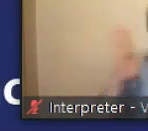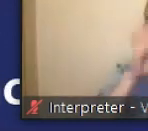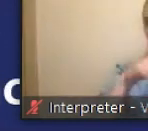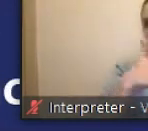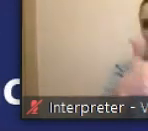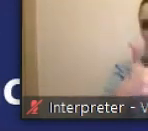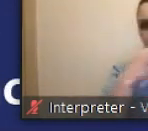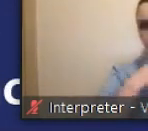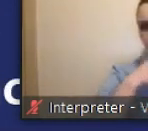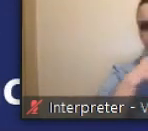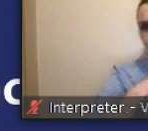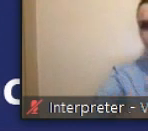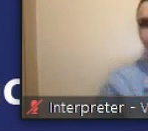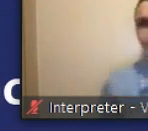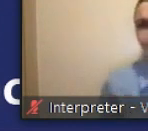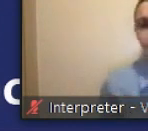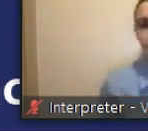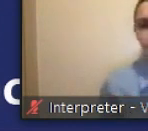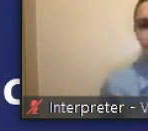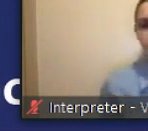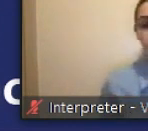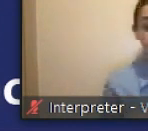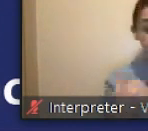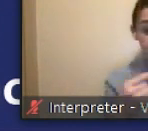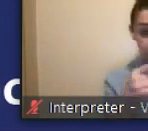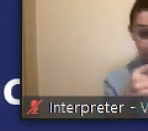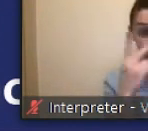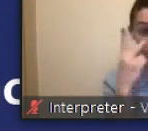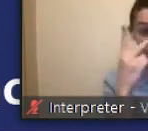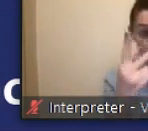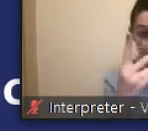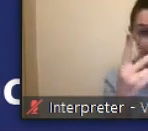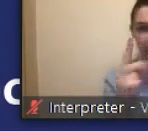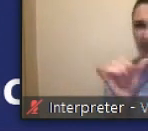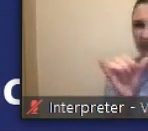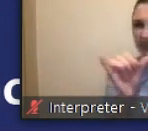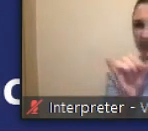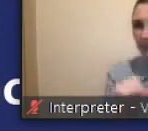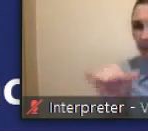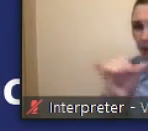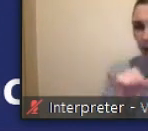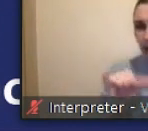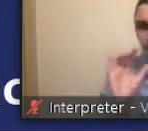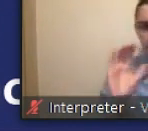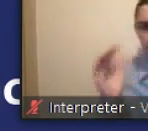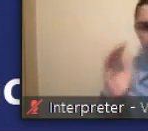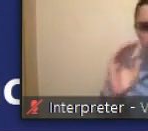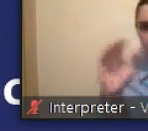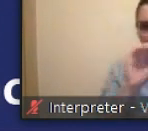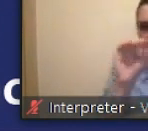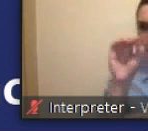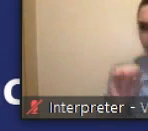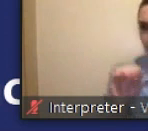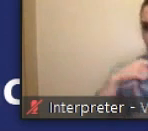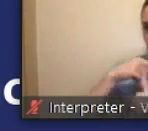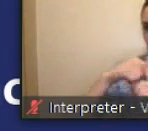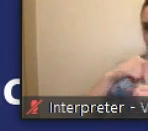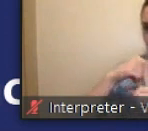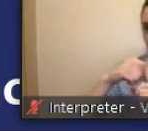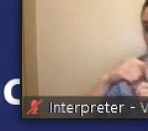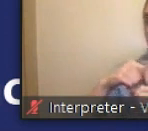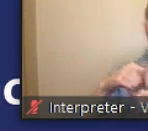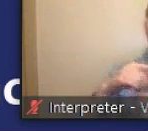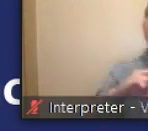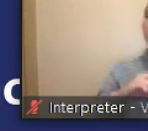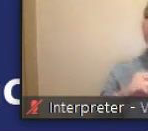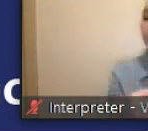here you can see that we're seeing a very similar trend when looking at our percent positivity trend. So again, percent positivity is the percentage